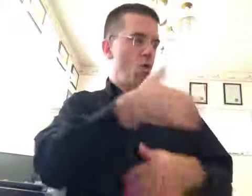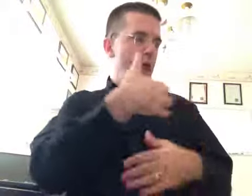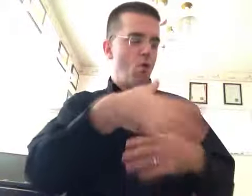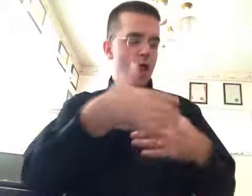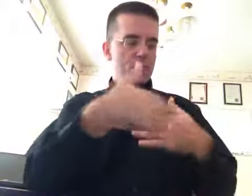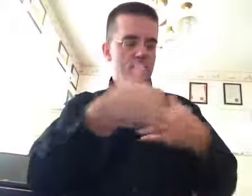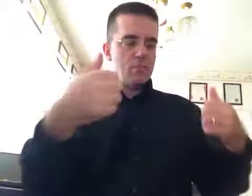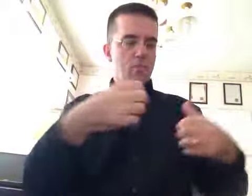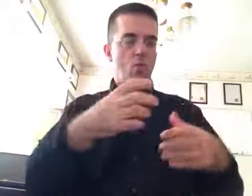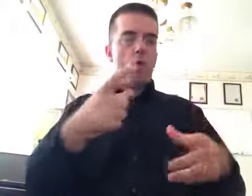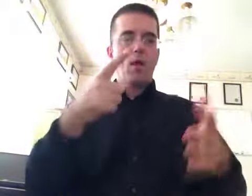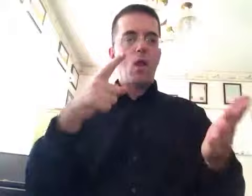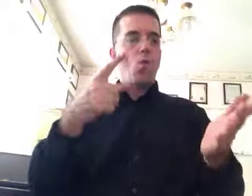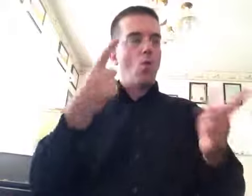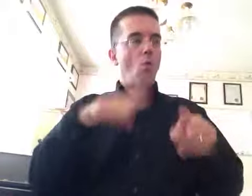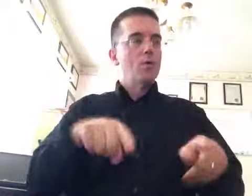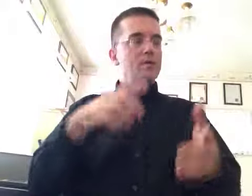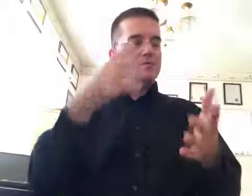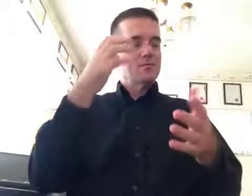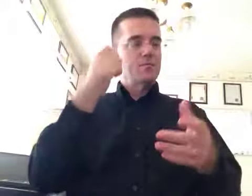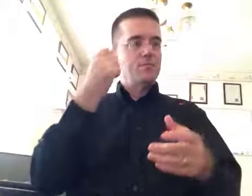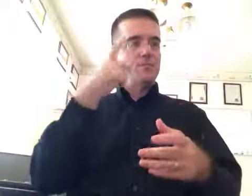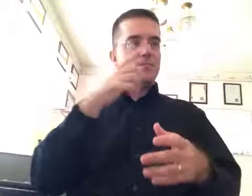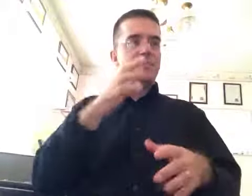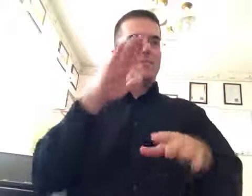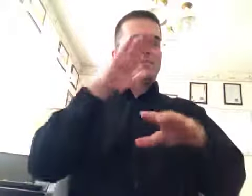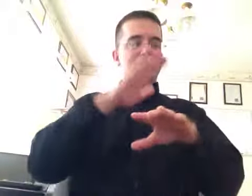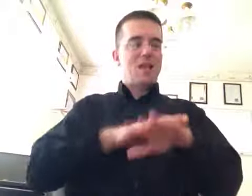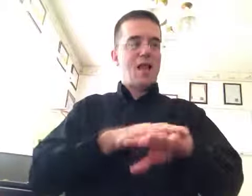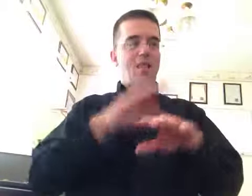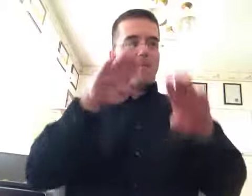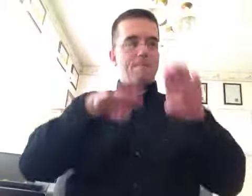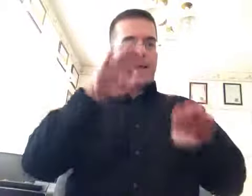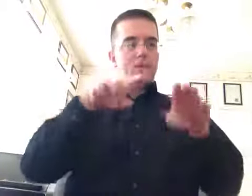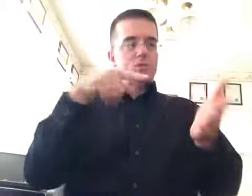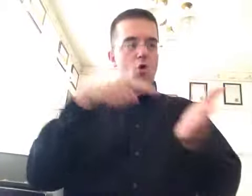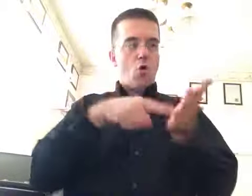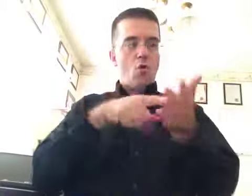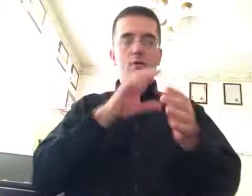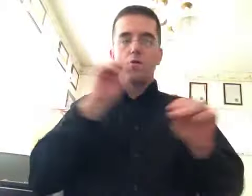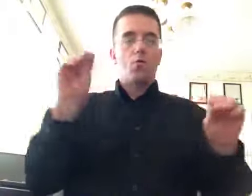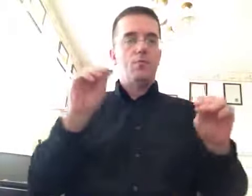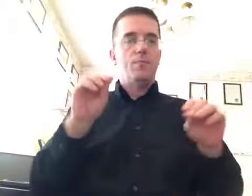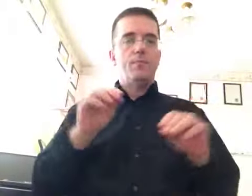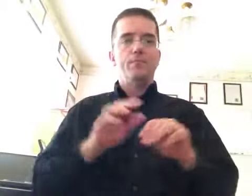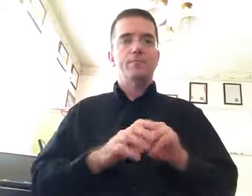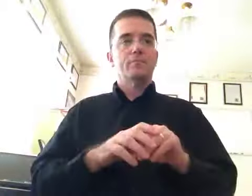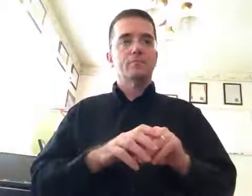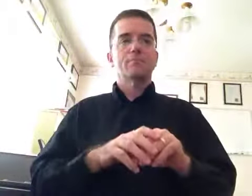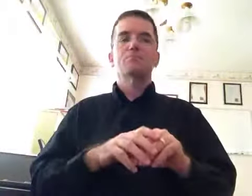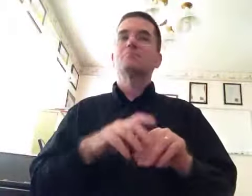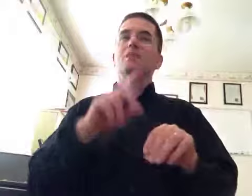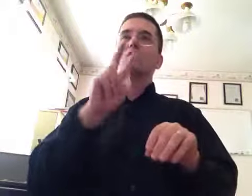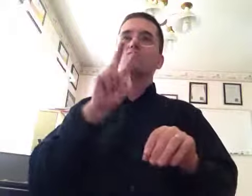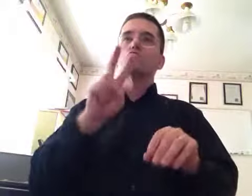they settling for? They're not settling on the balance owed. It's two separate Discover accounts. One